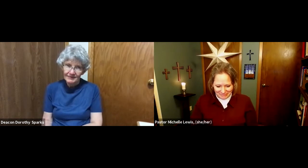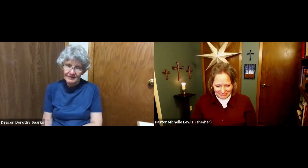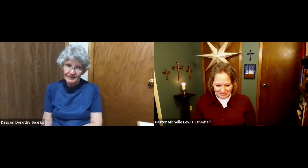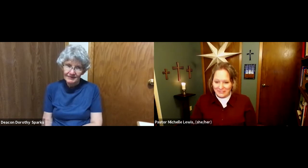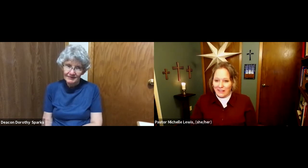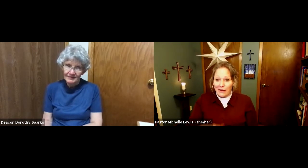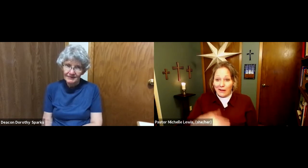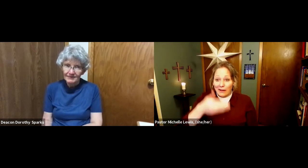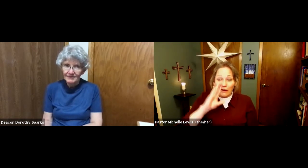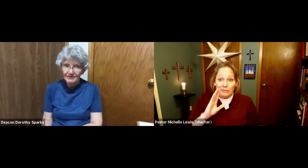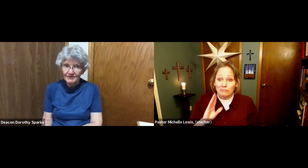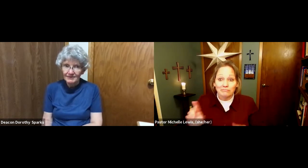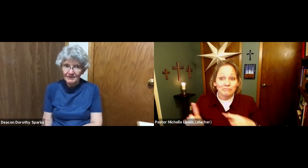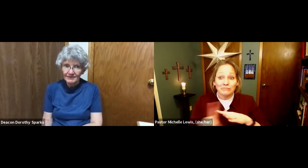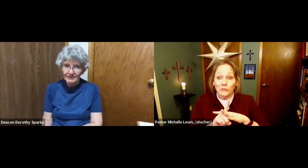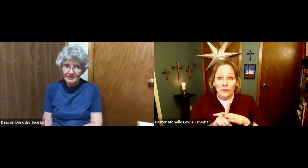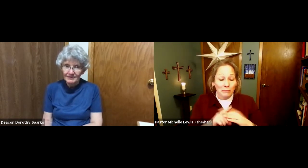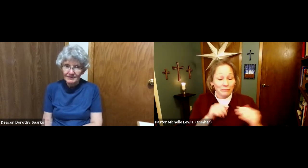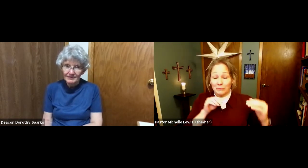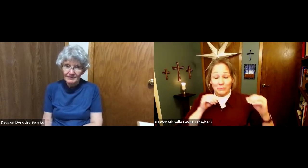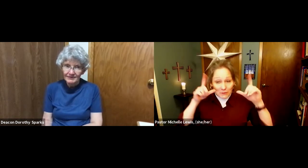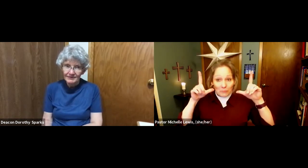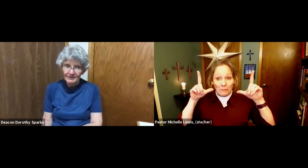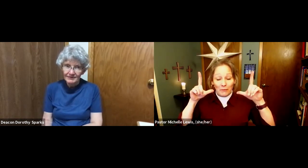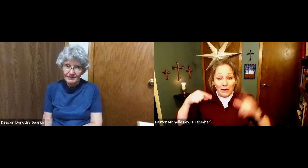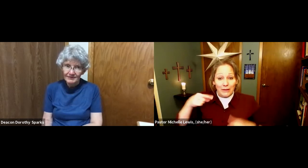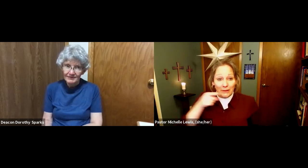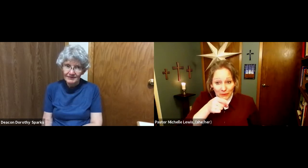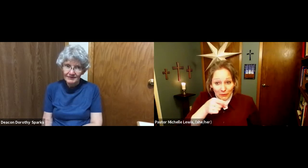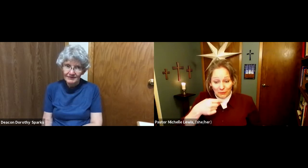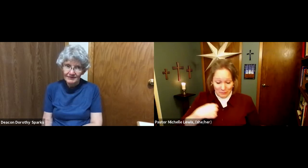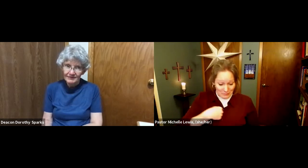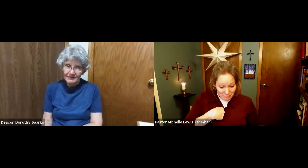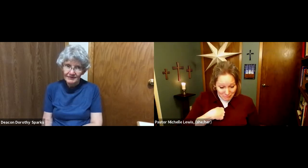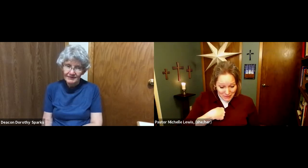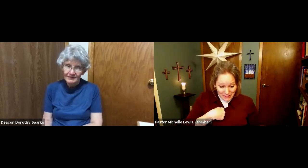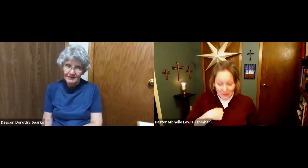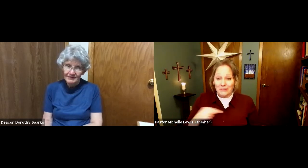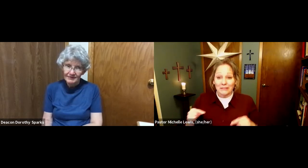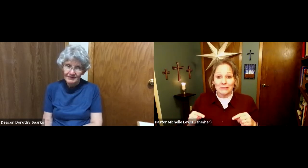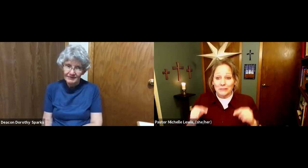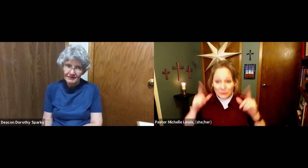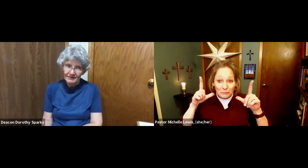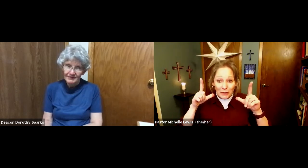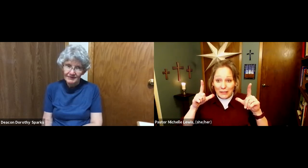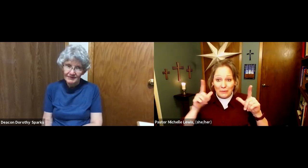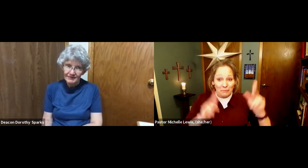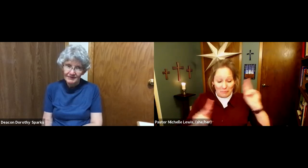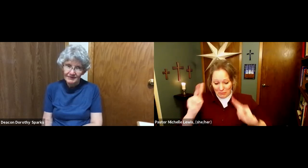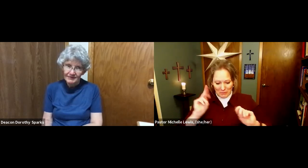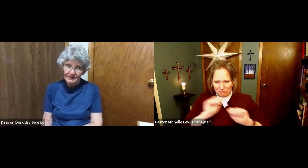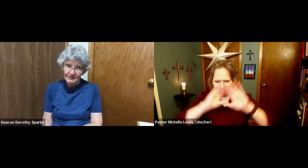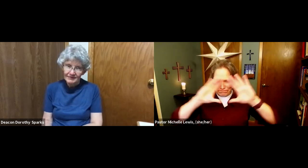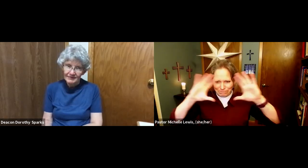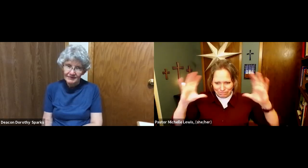offering. But God is still showing up and still doing work, and doing so in surprising ways